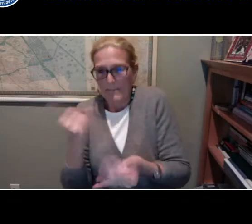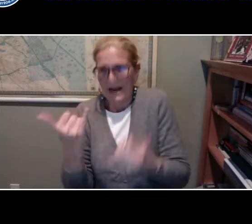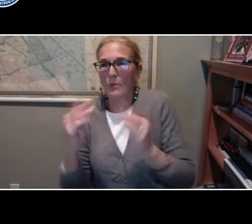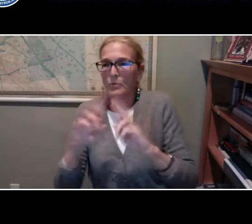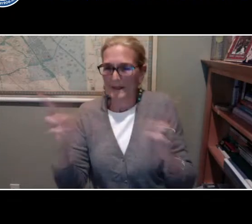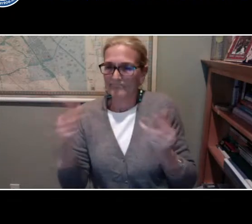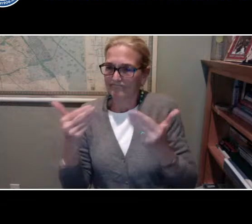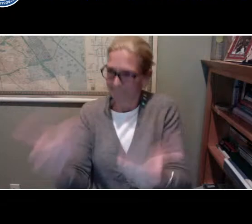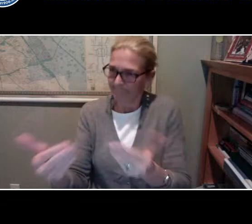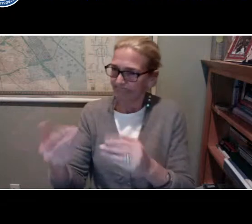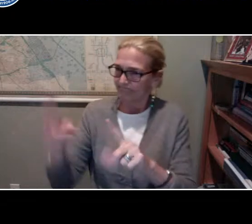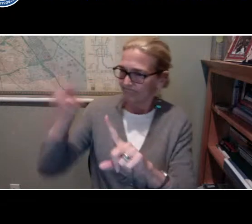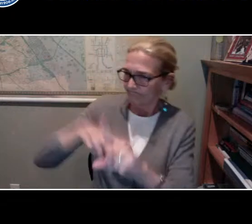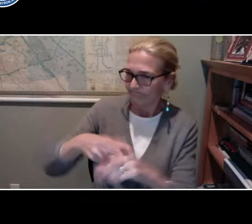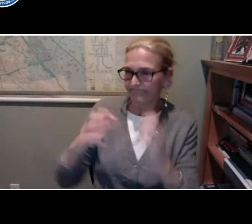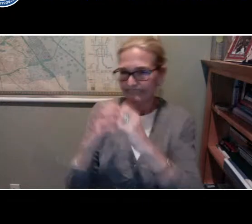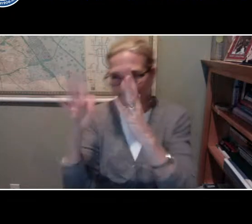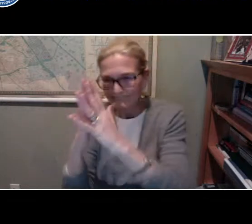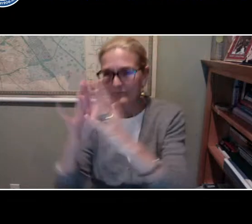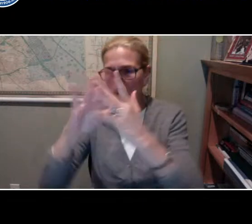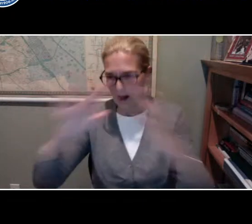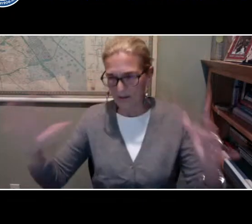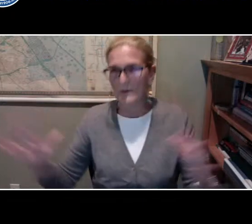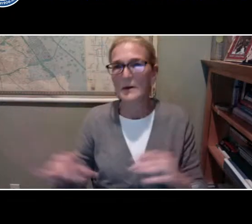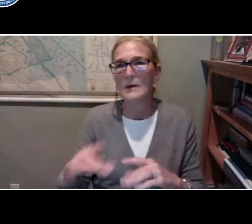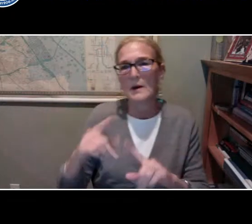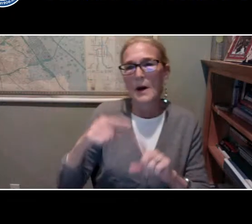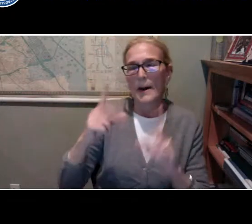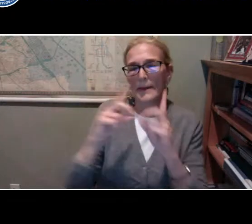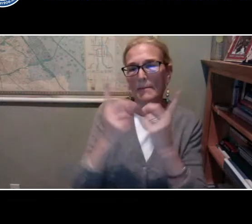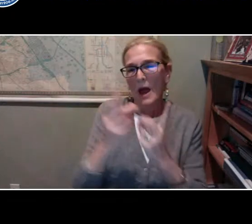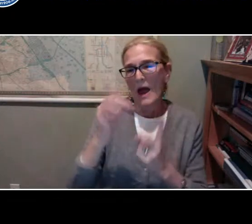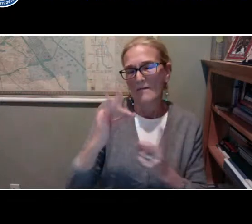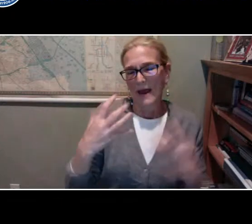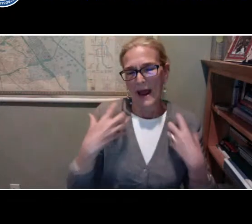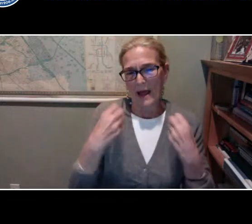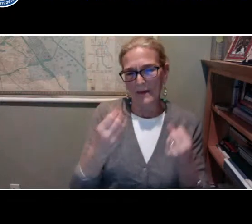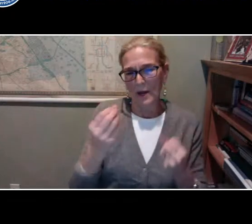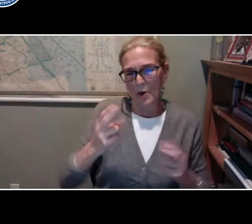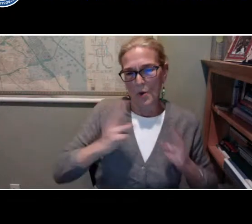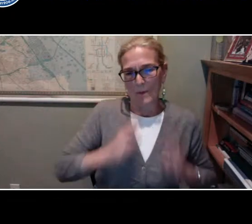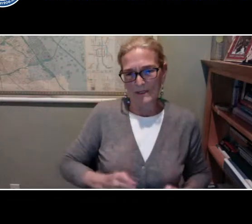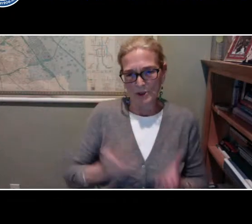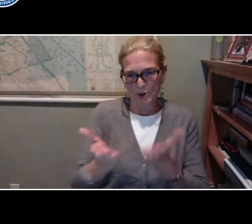who are responsible for the law being implemented.